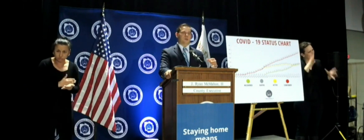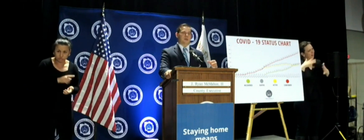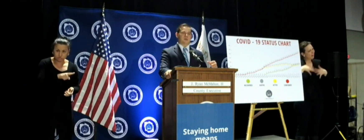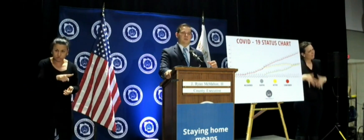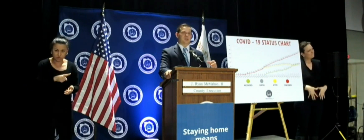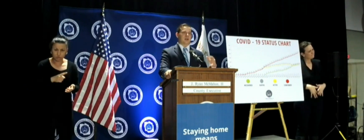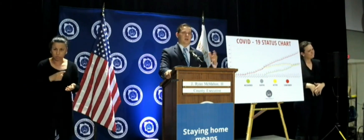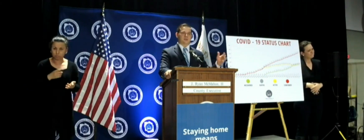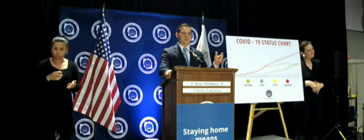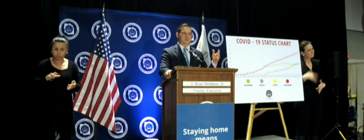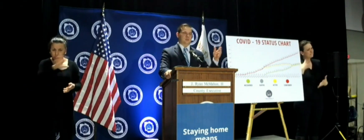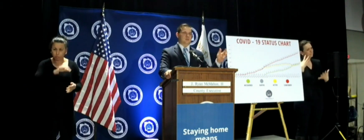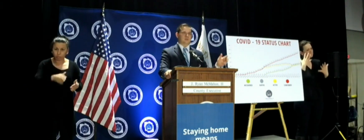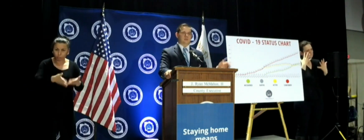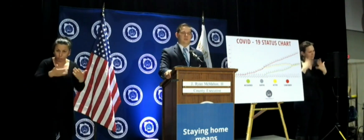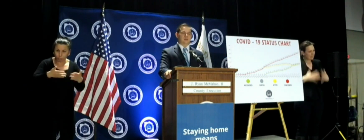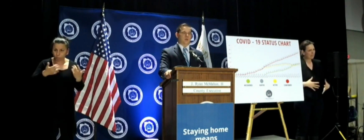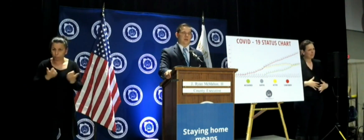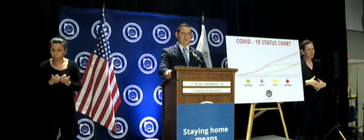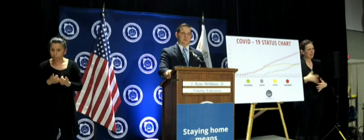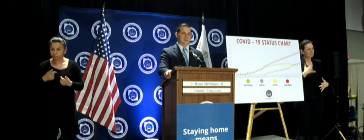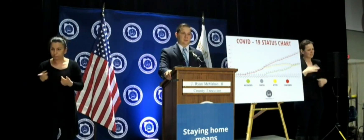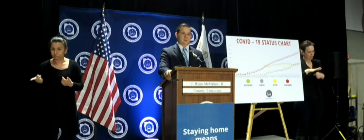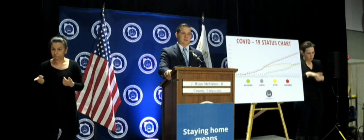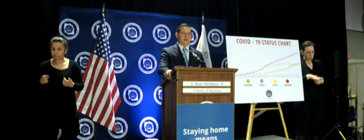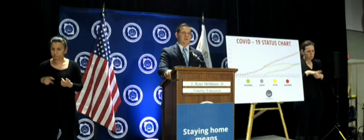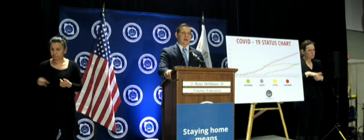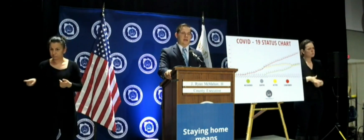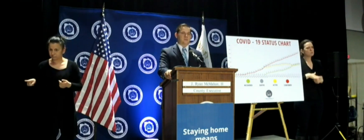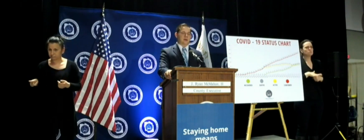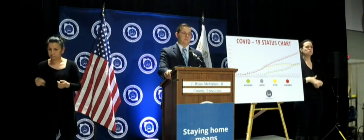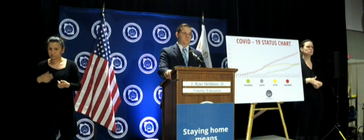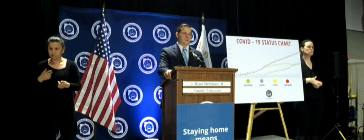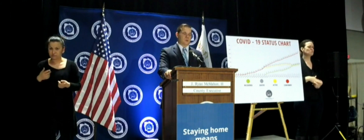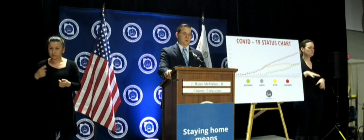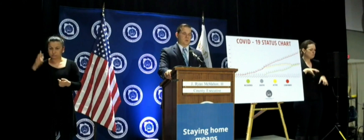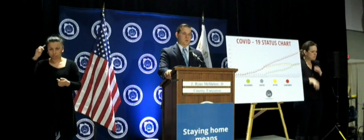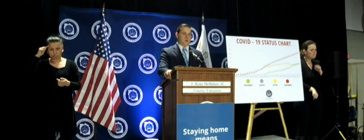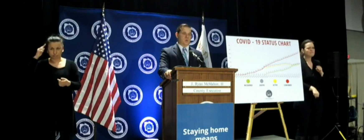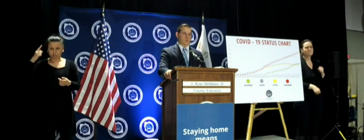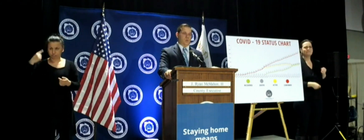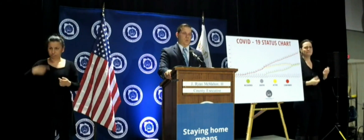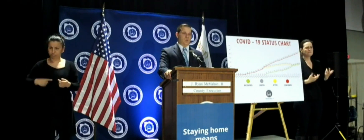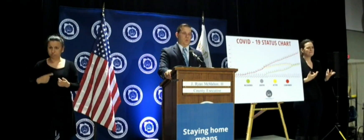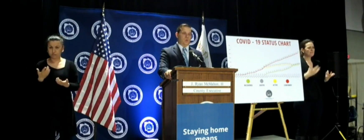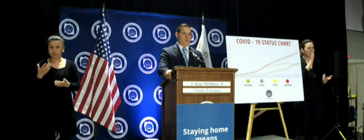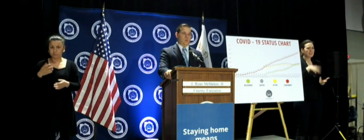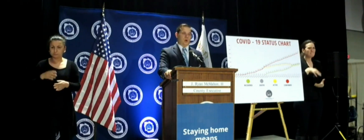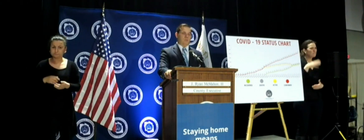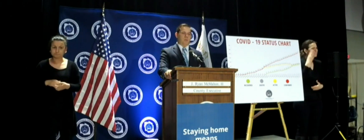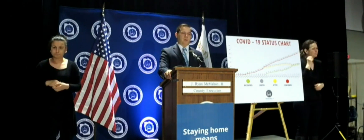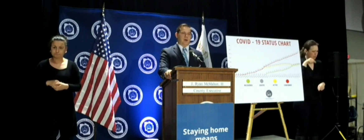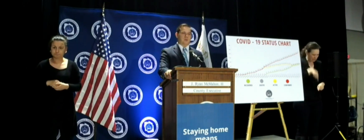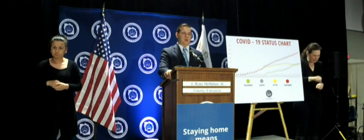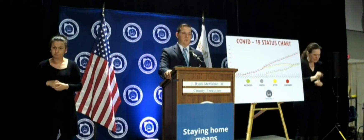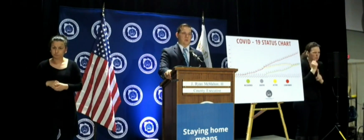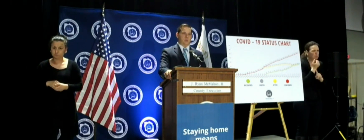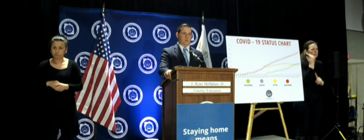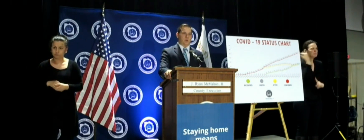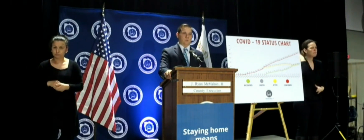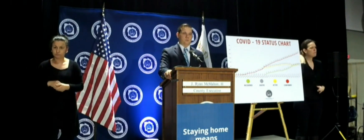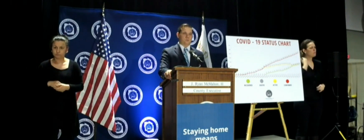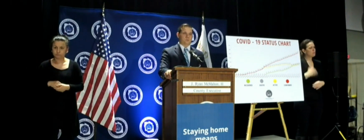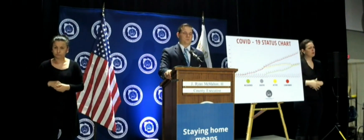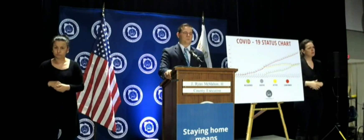is being challenged in ways that it never has been. So our public health is always